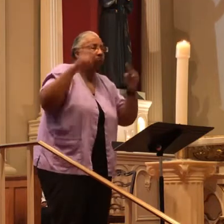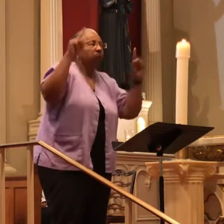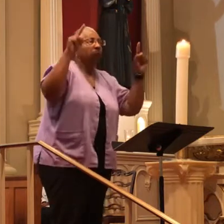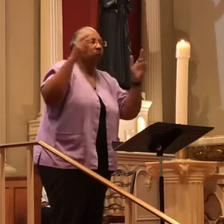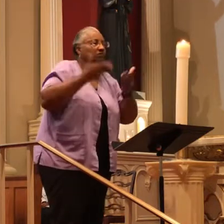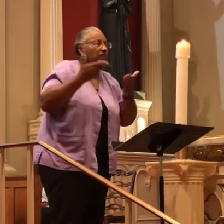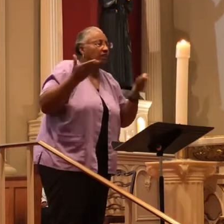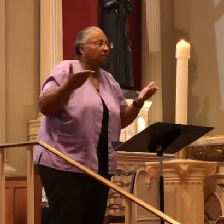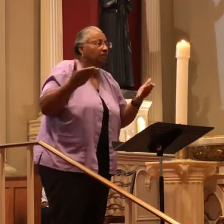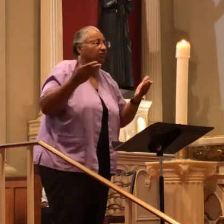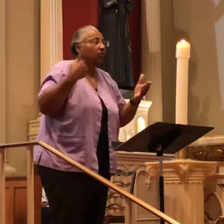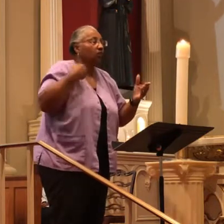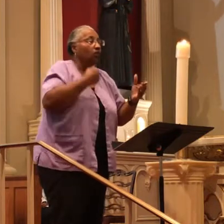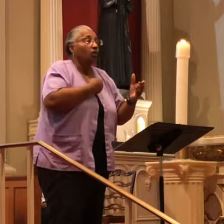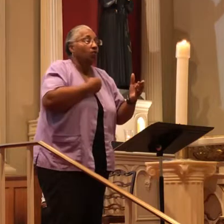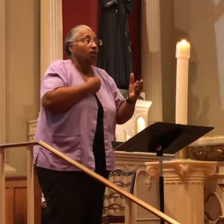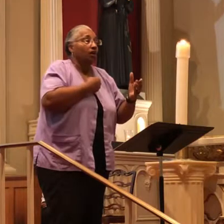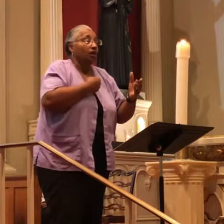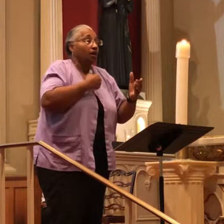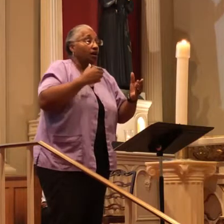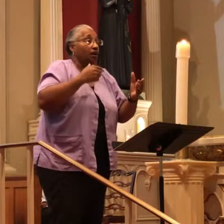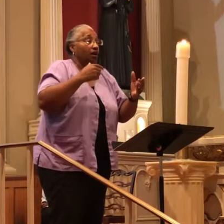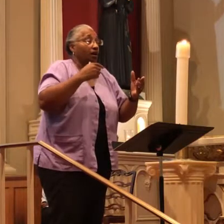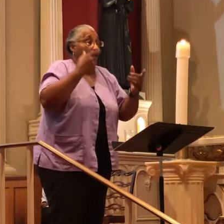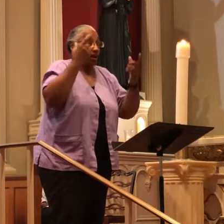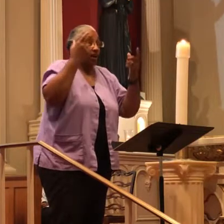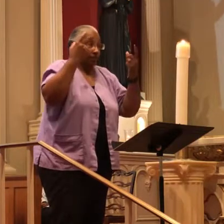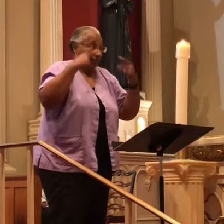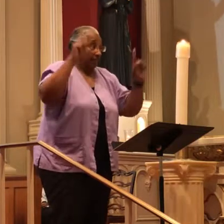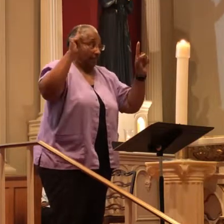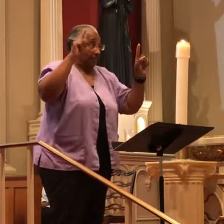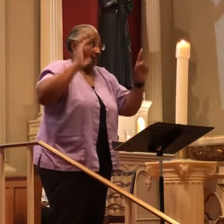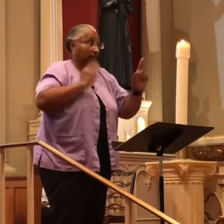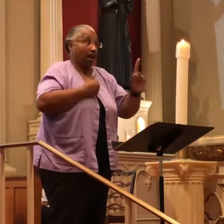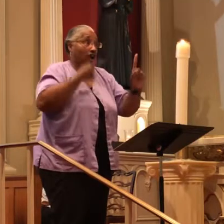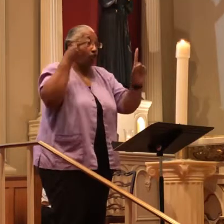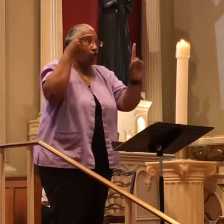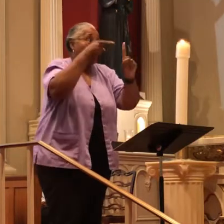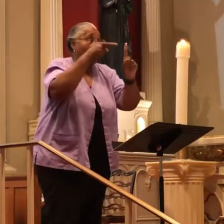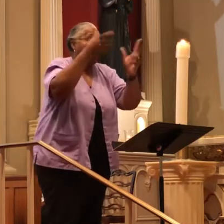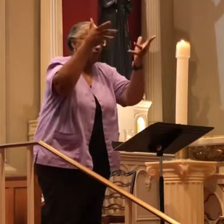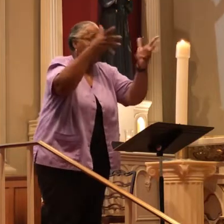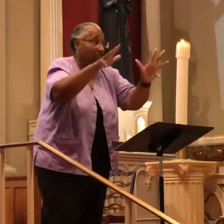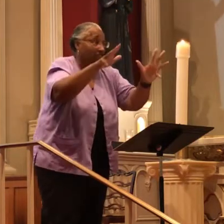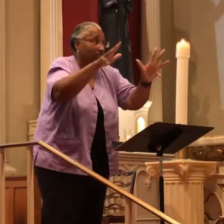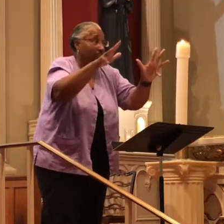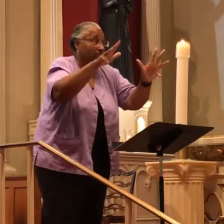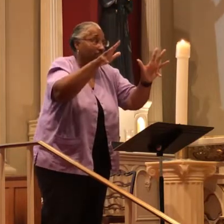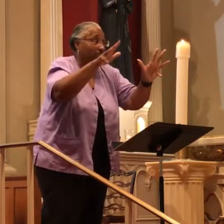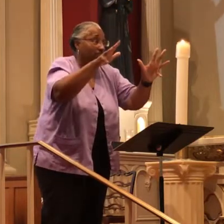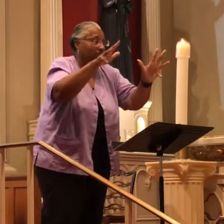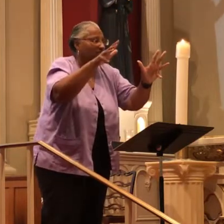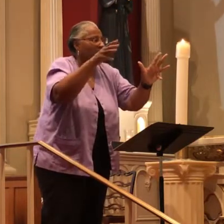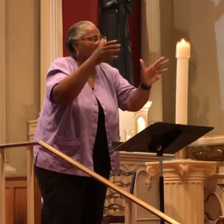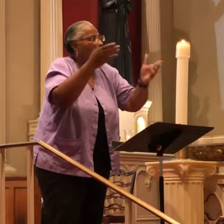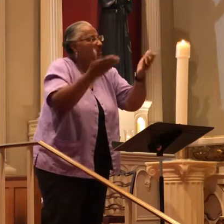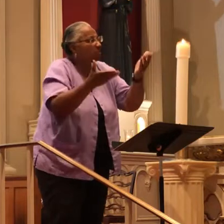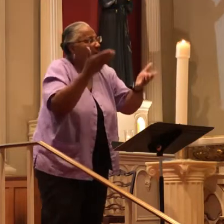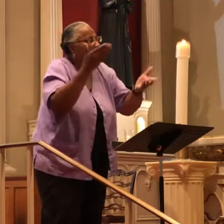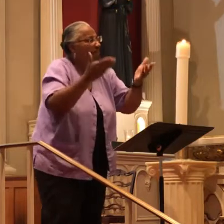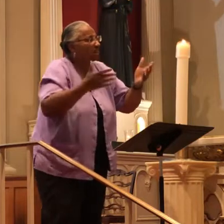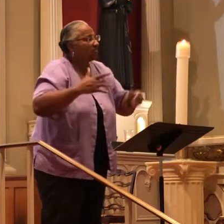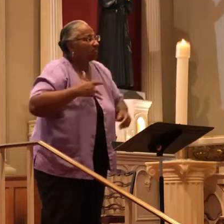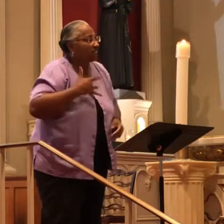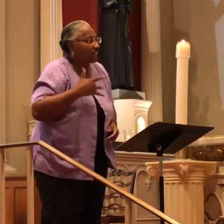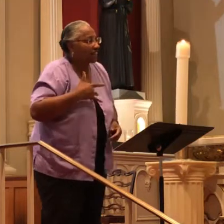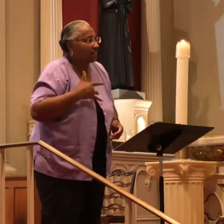get there, it may not feel as good as you thought it was going to feel. It's part of human nature. We're always wanting more.